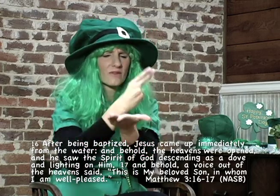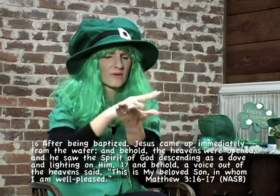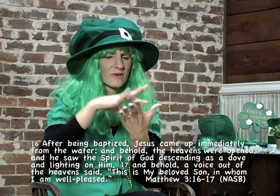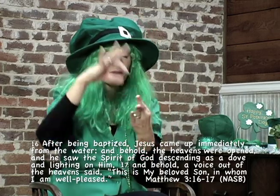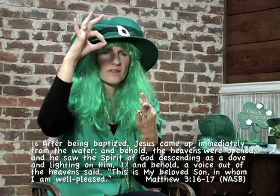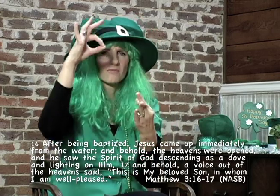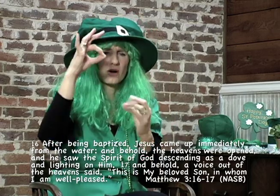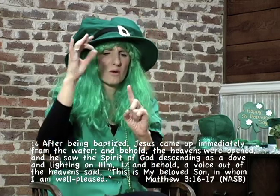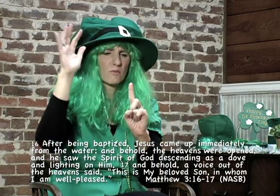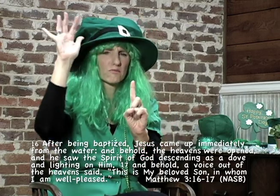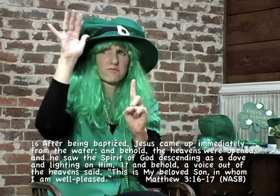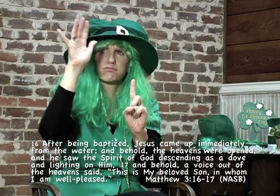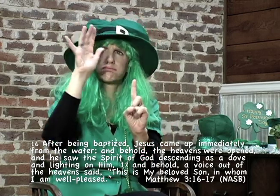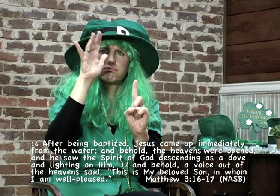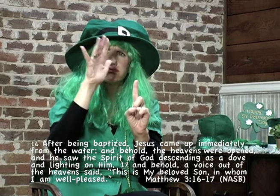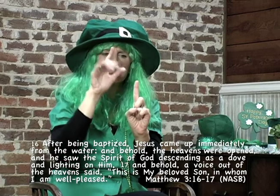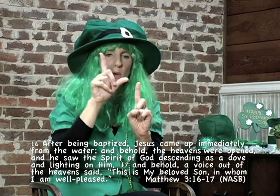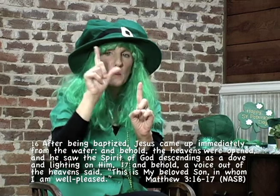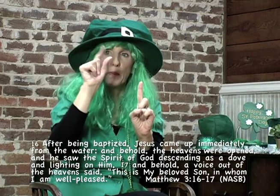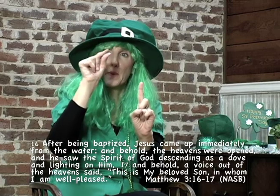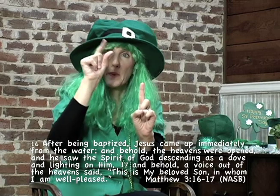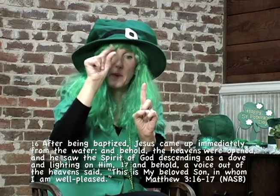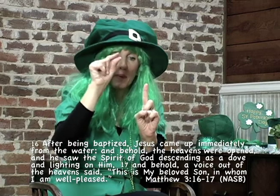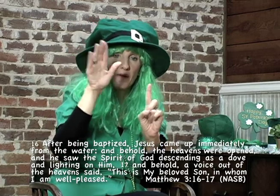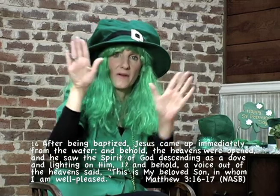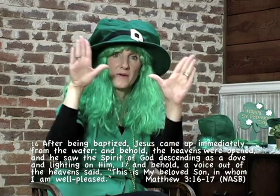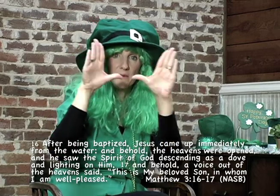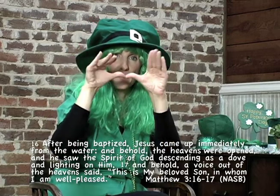show the Holy Spirit coming upon